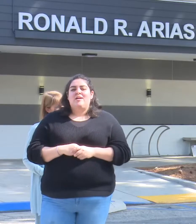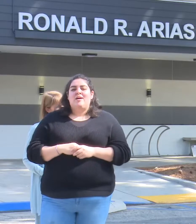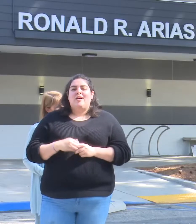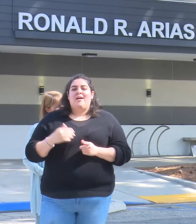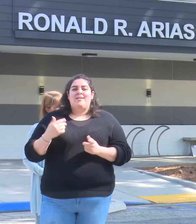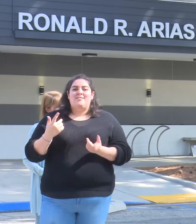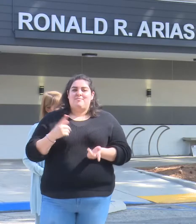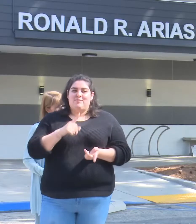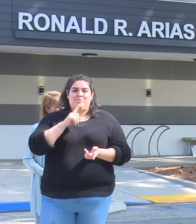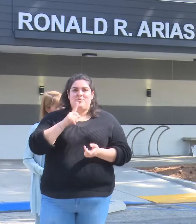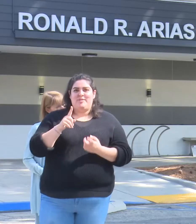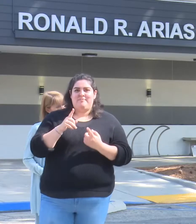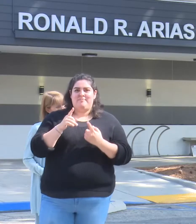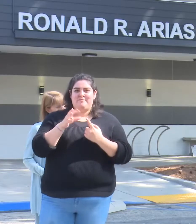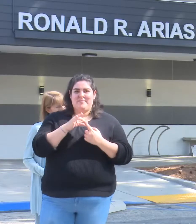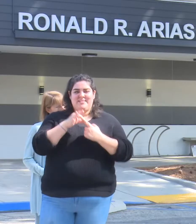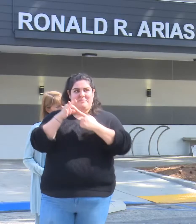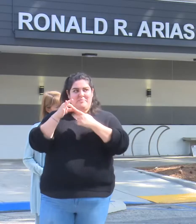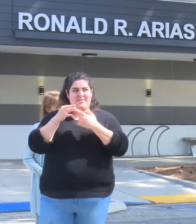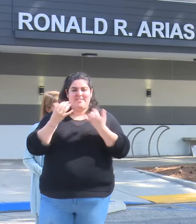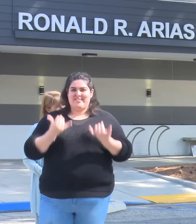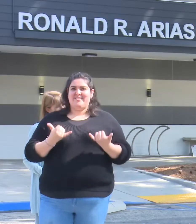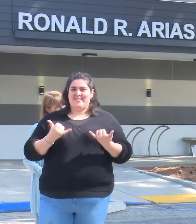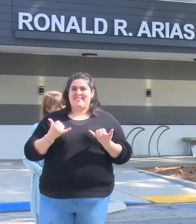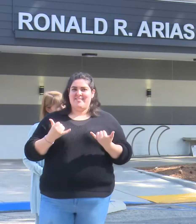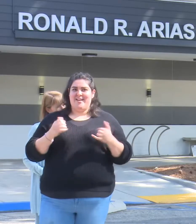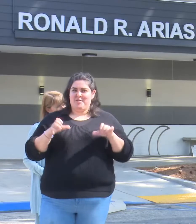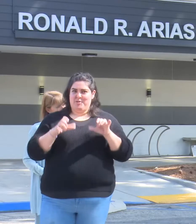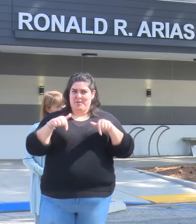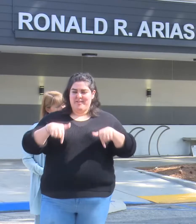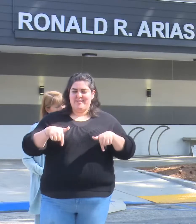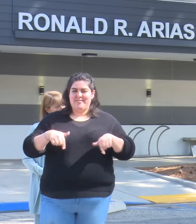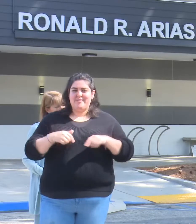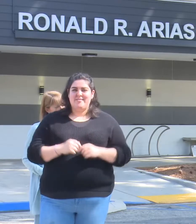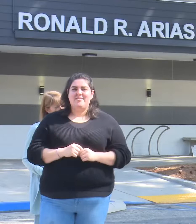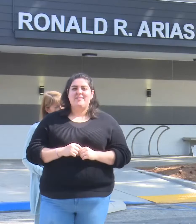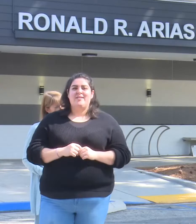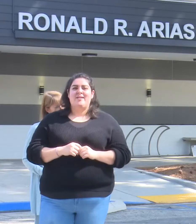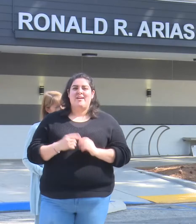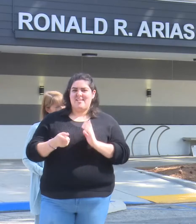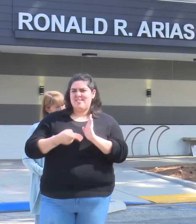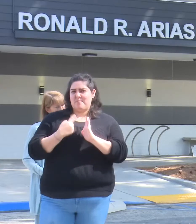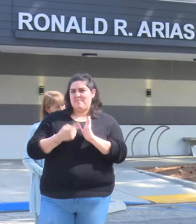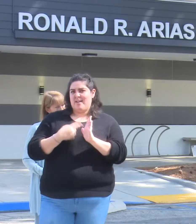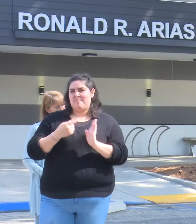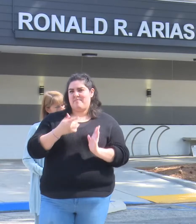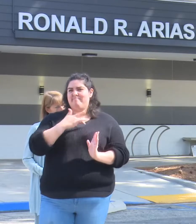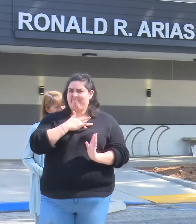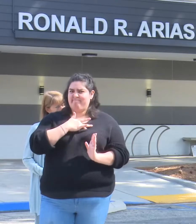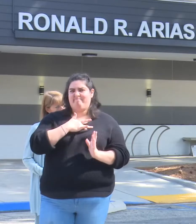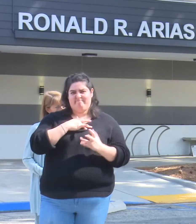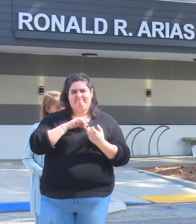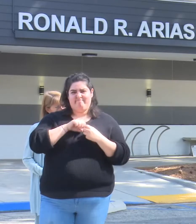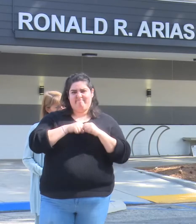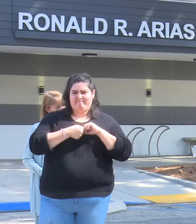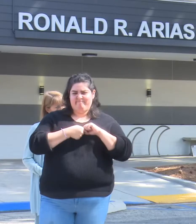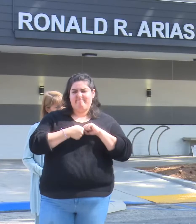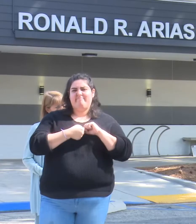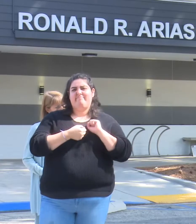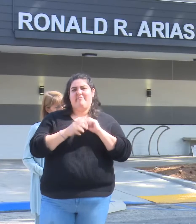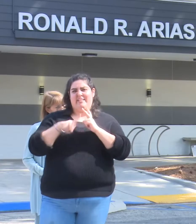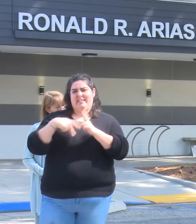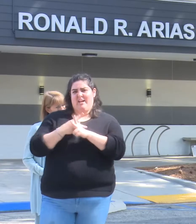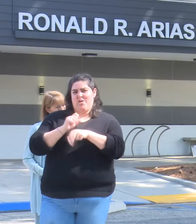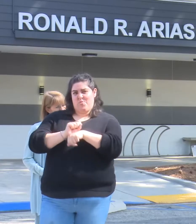a special treat for me to be able to do this. And sometimes it's heartbreaking, the kind of work that I